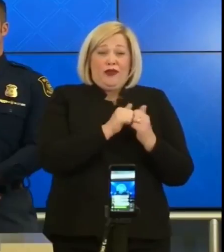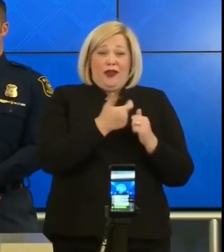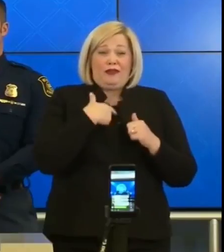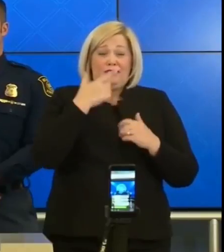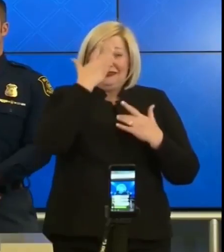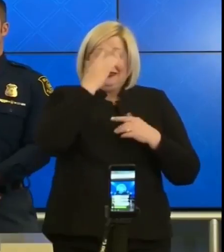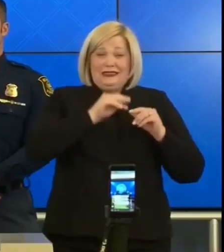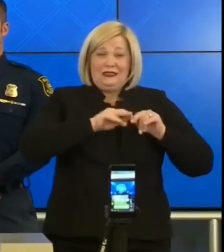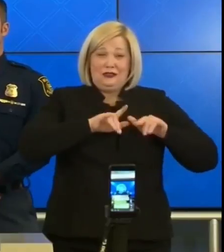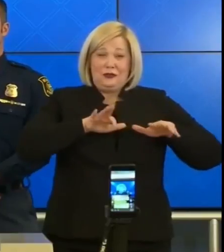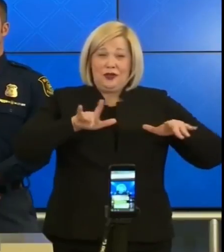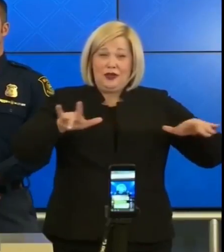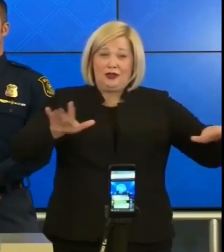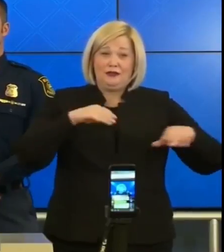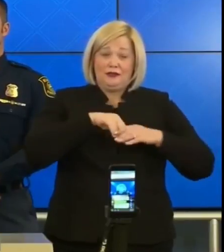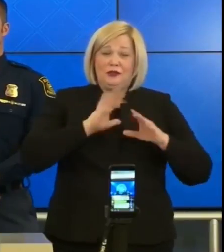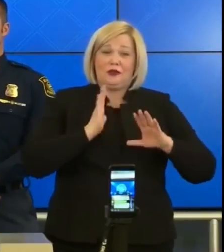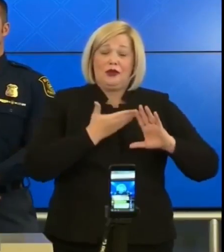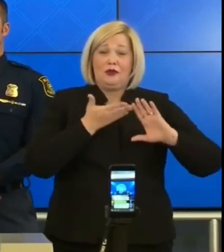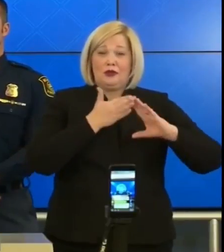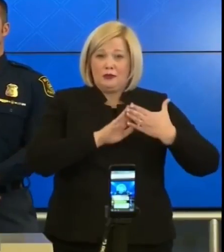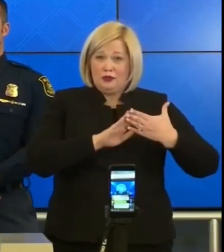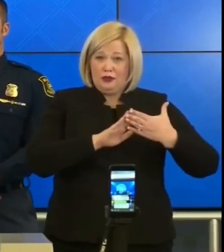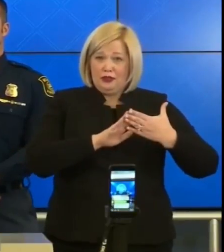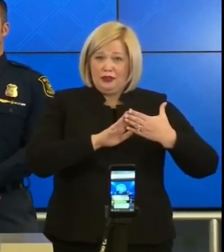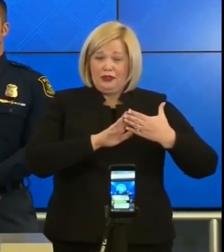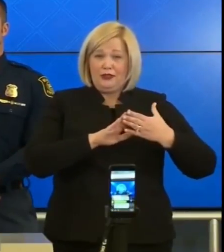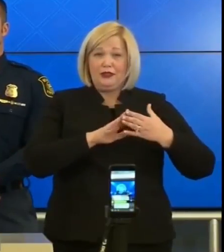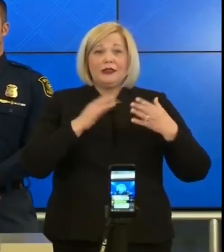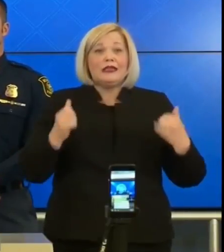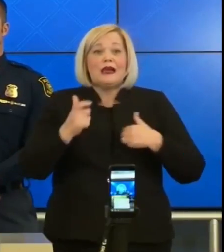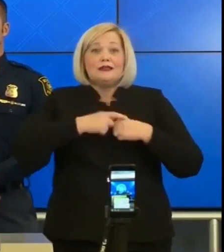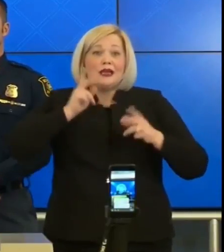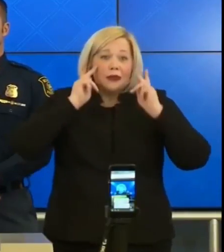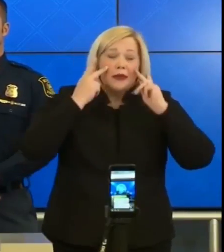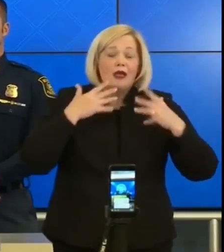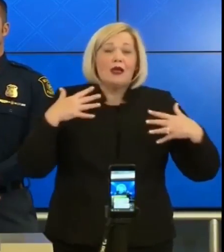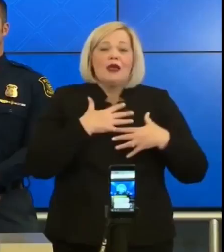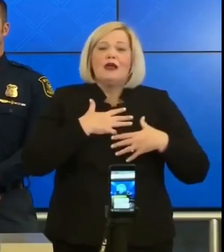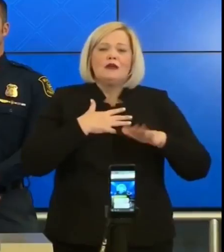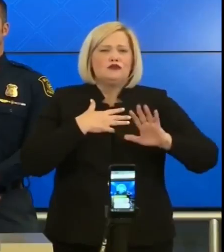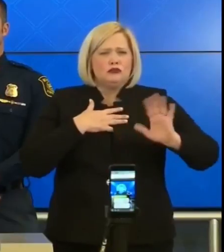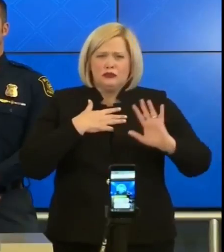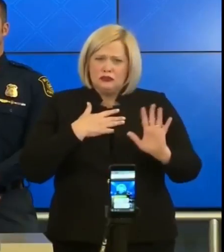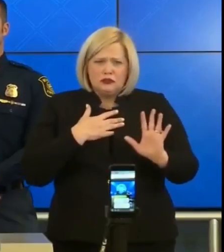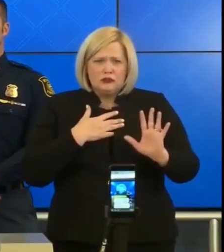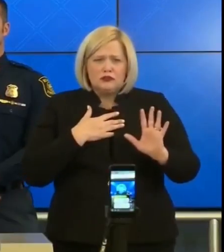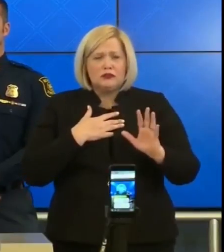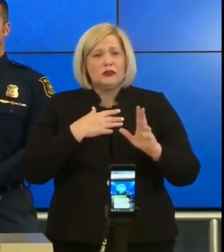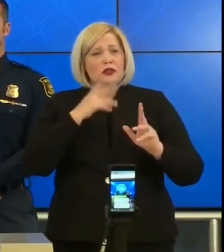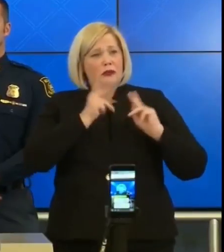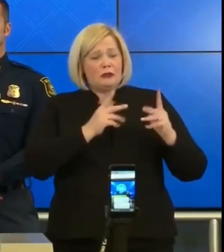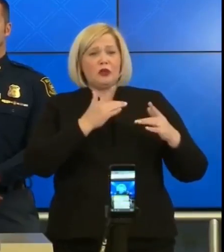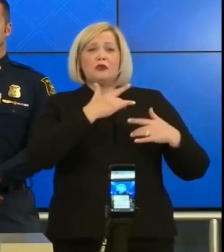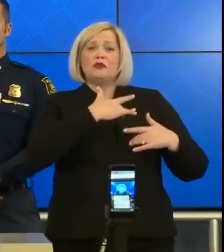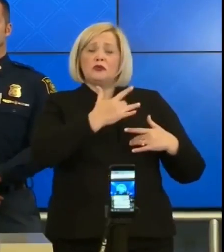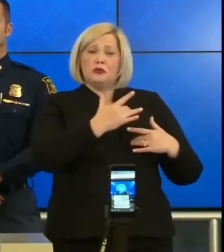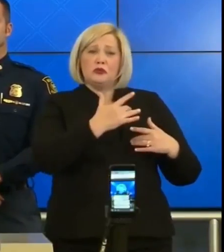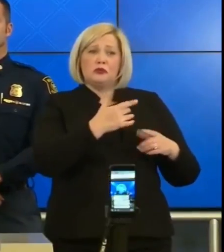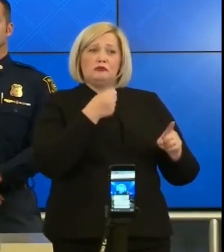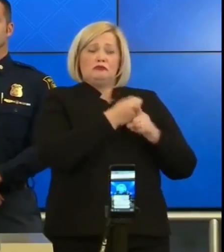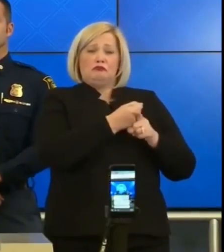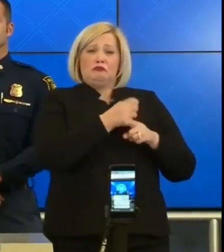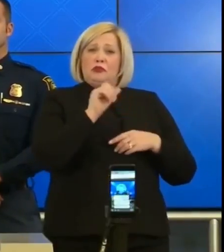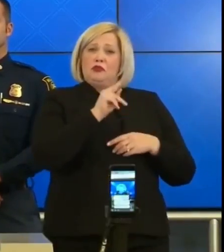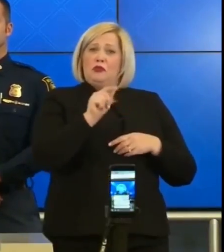disease in our community. We do not need to panic, and most people who get this disease will have a mild